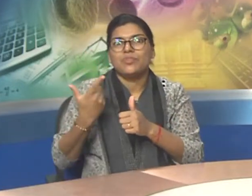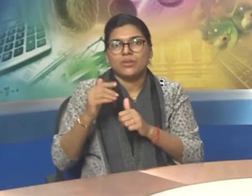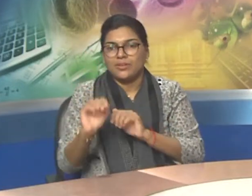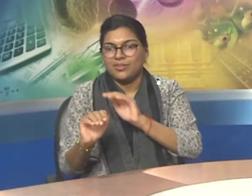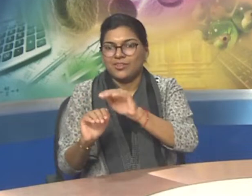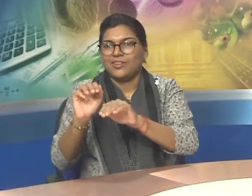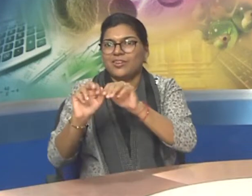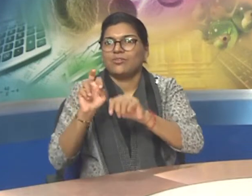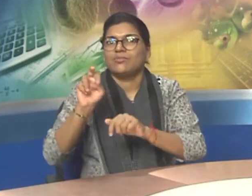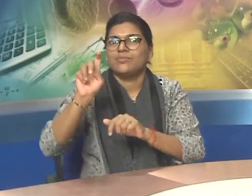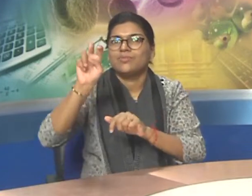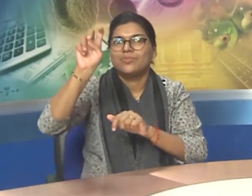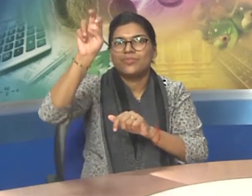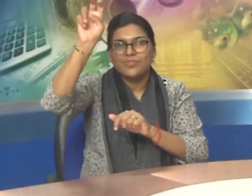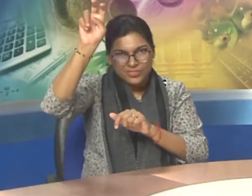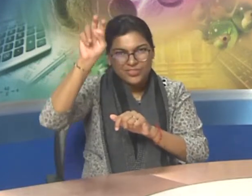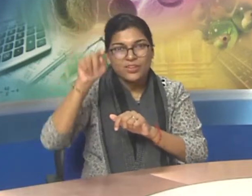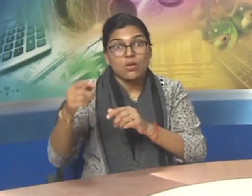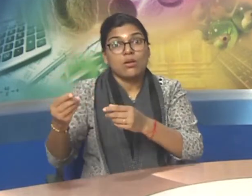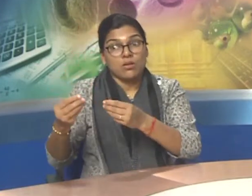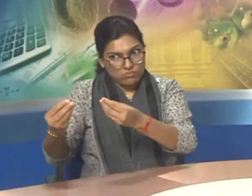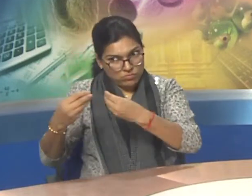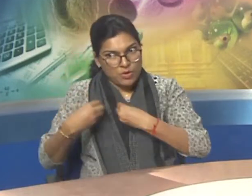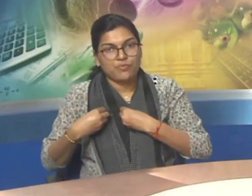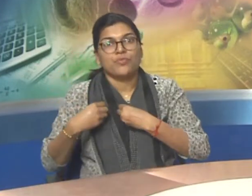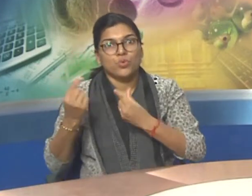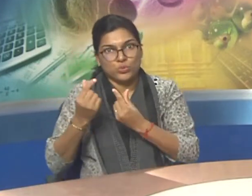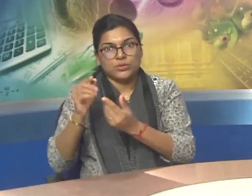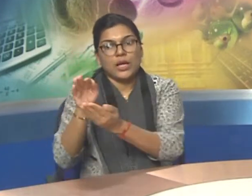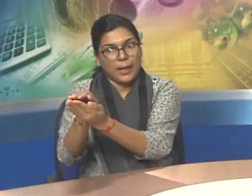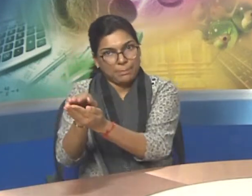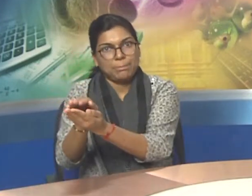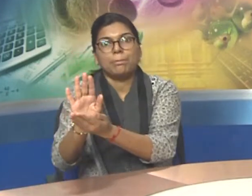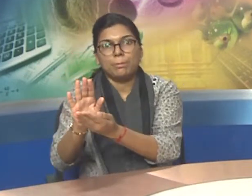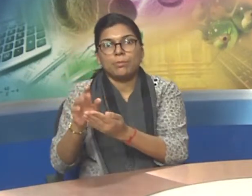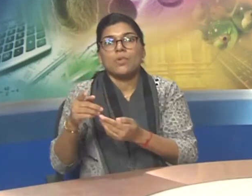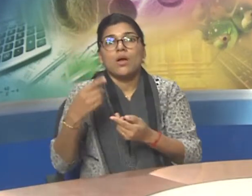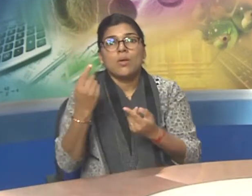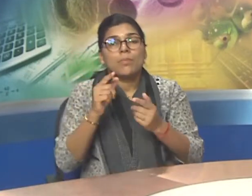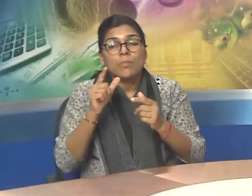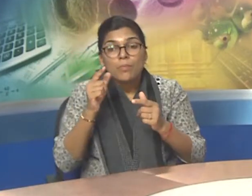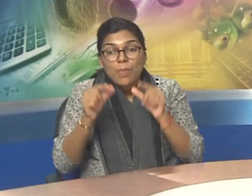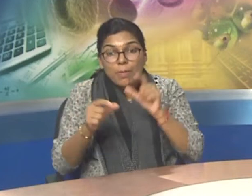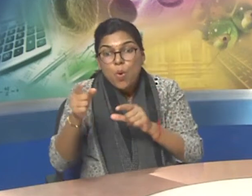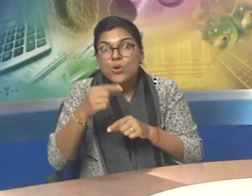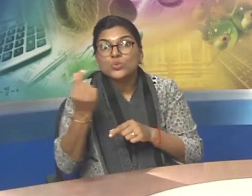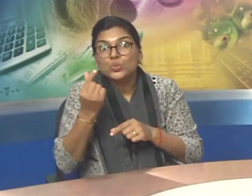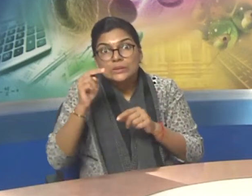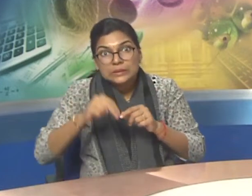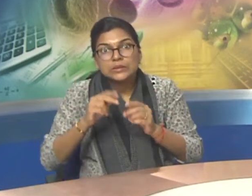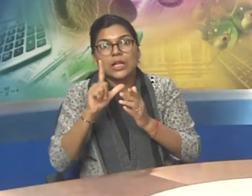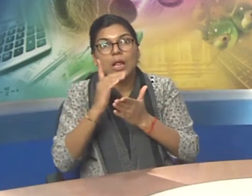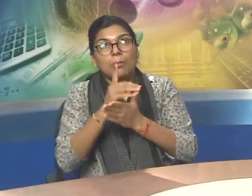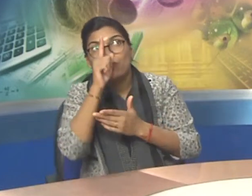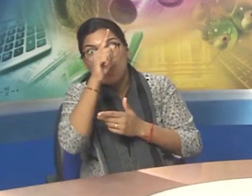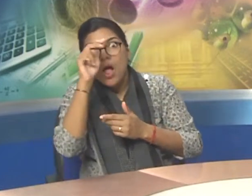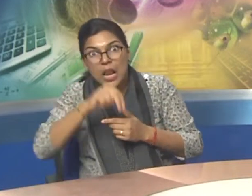stand. So all these things are required. Stairs, so that if the books are kept on the upper shelf, so they can take out the